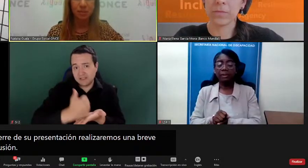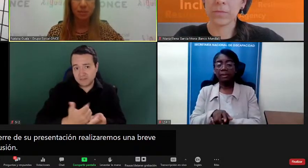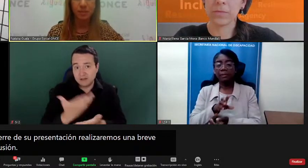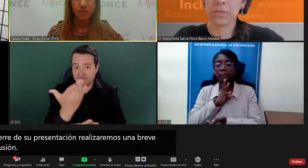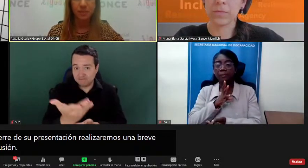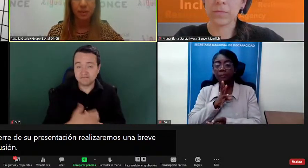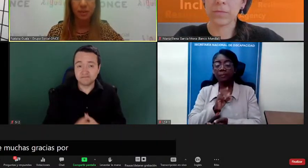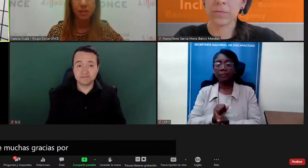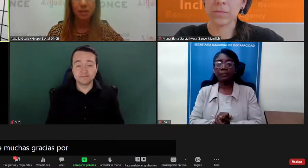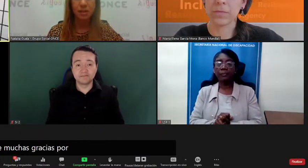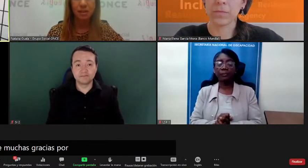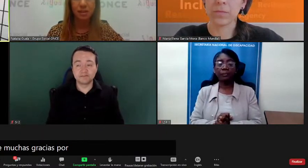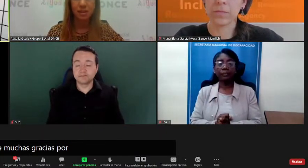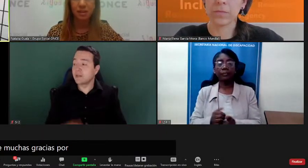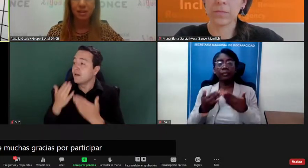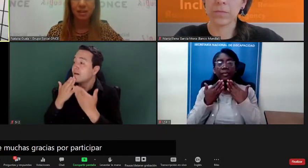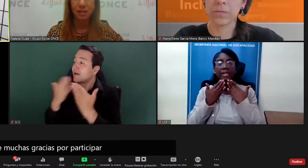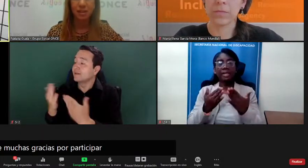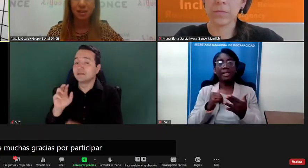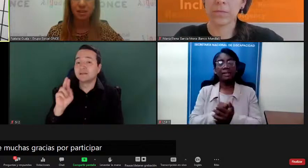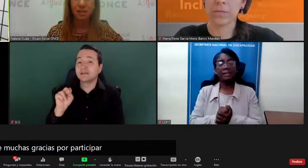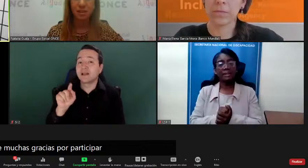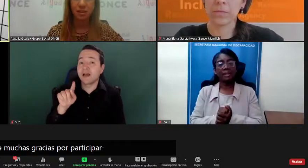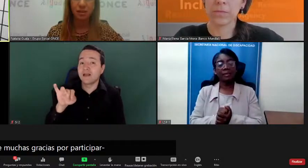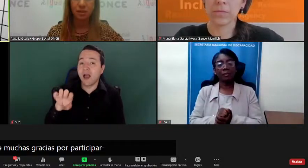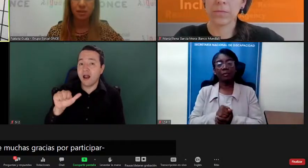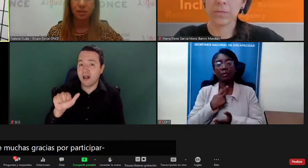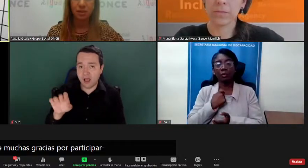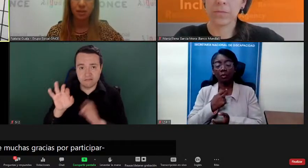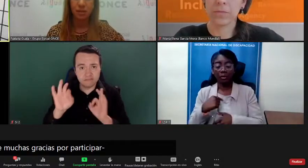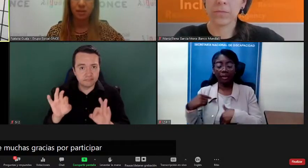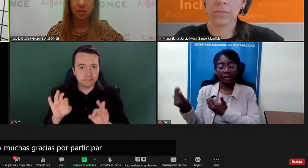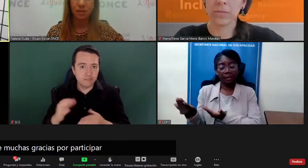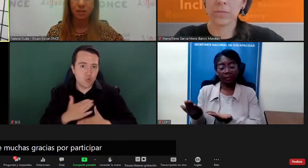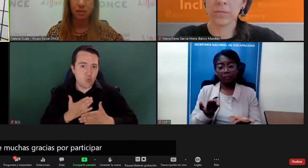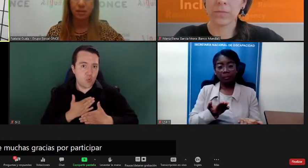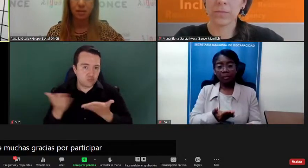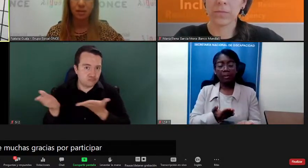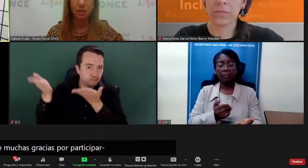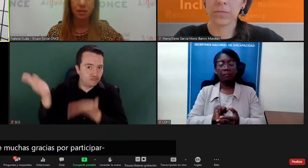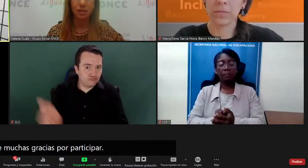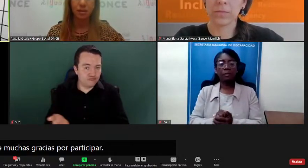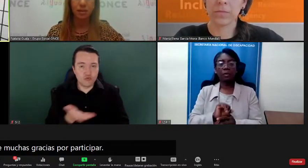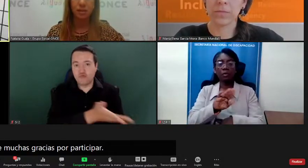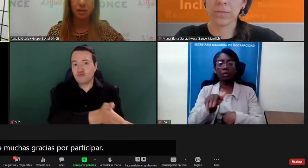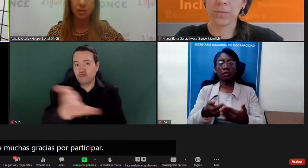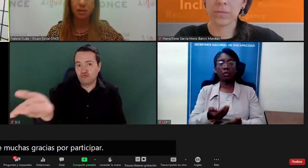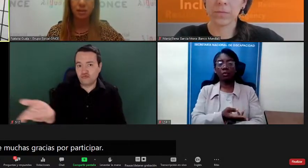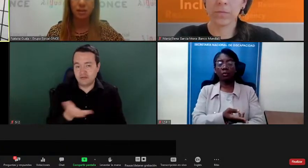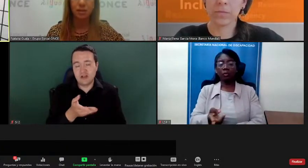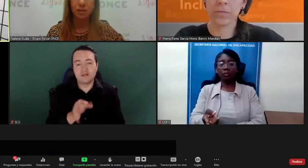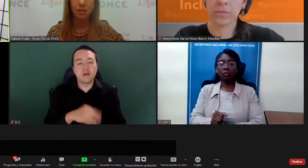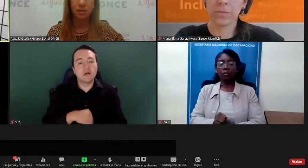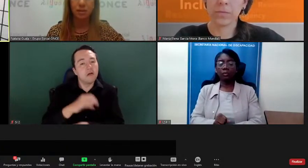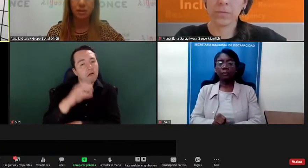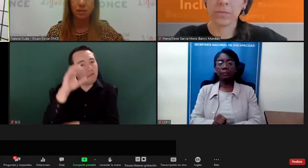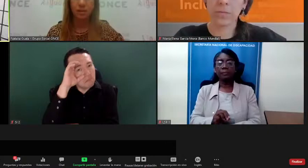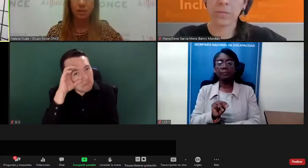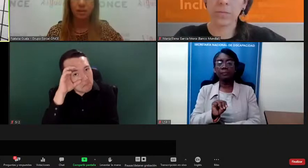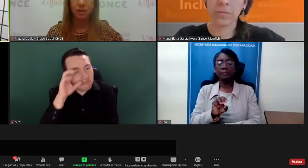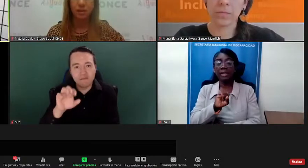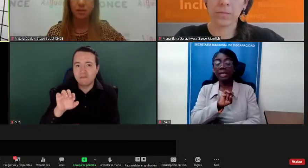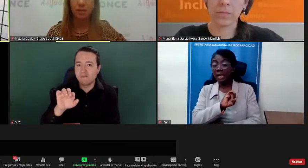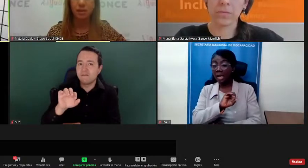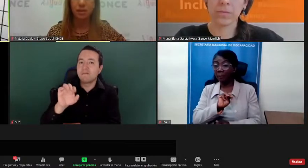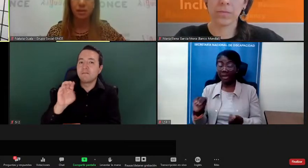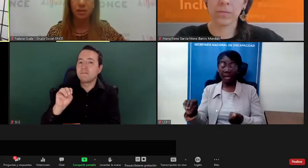the floor is yours thank you very much natalia thank you for